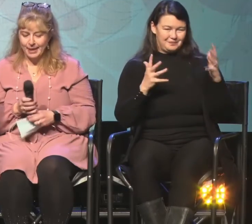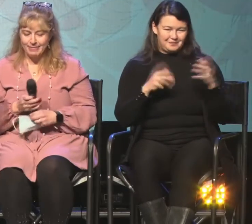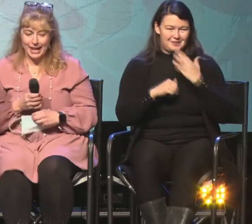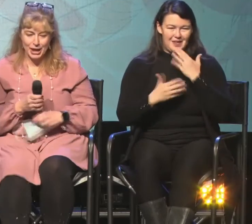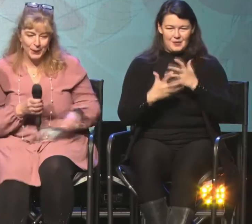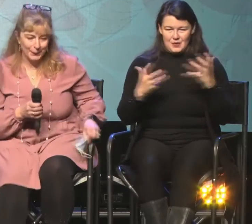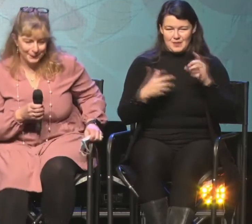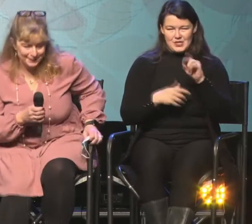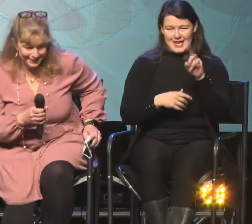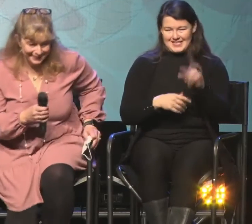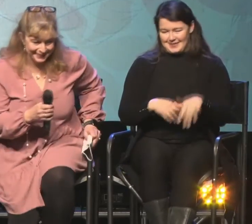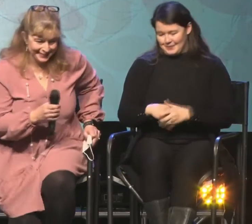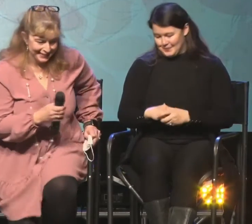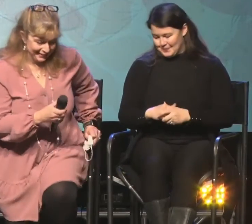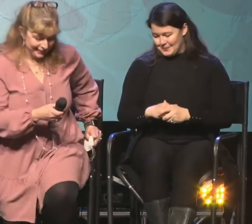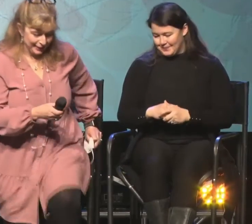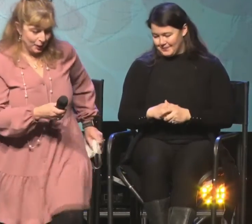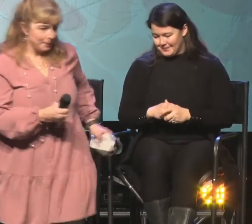much, Sandy.